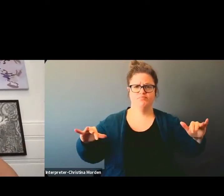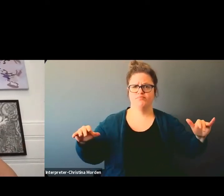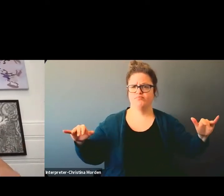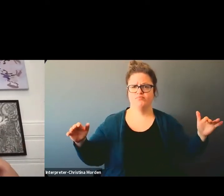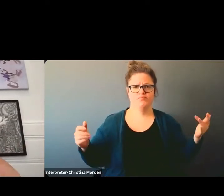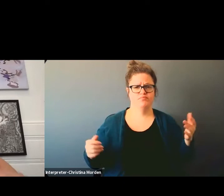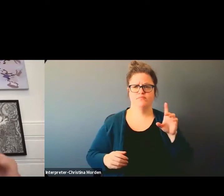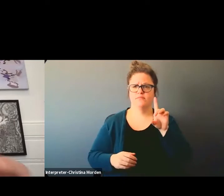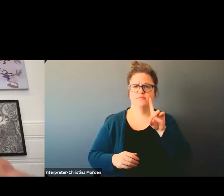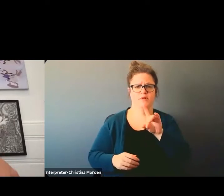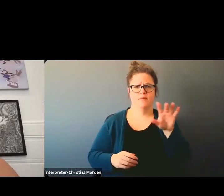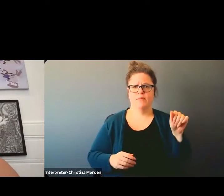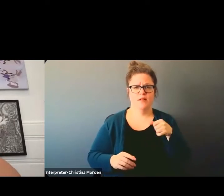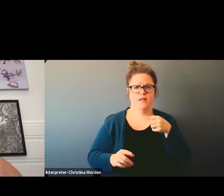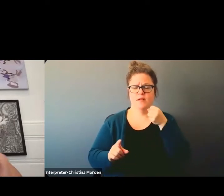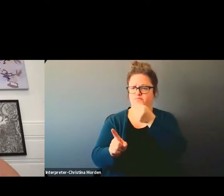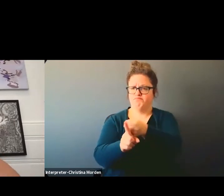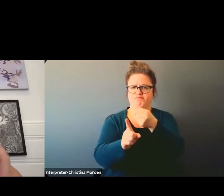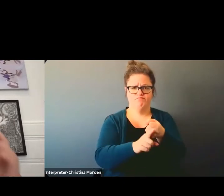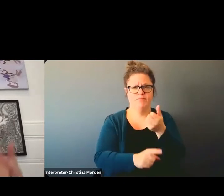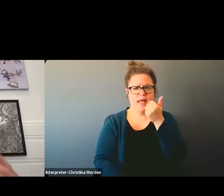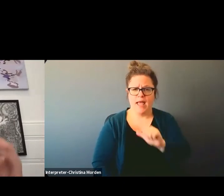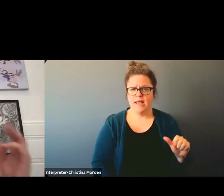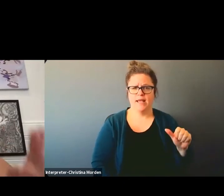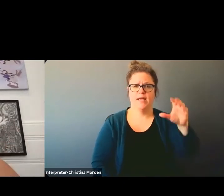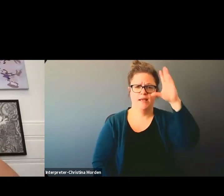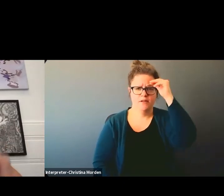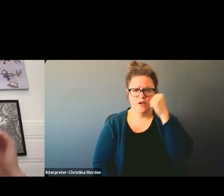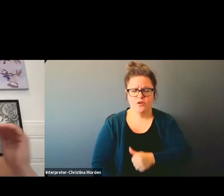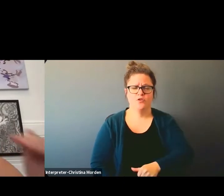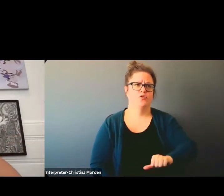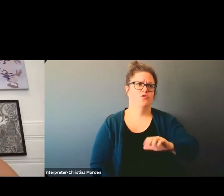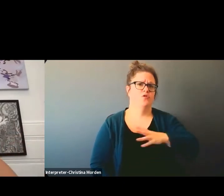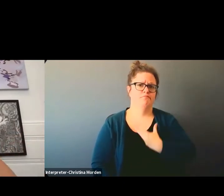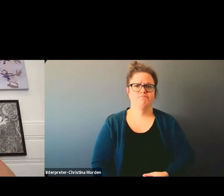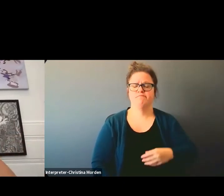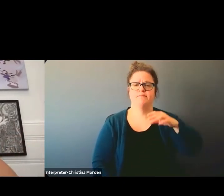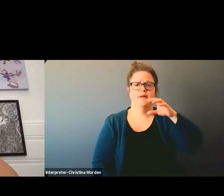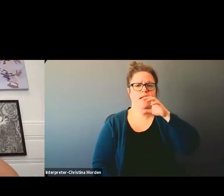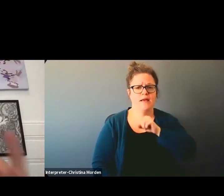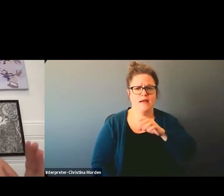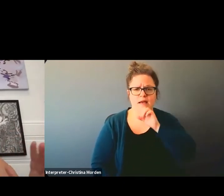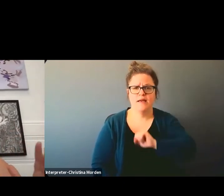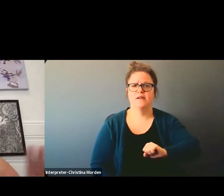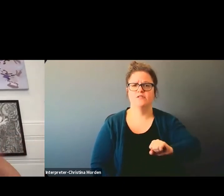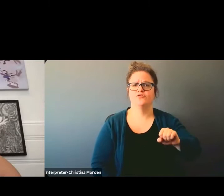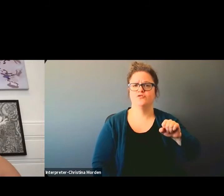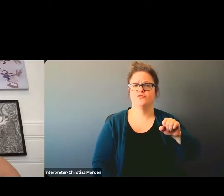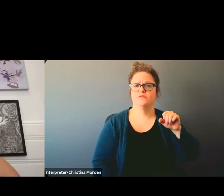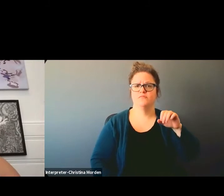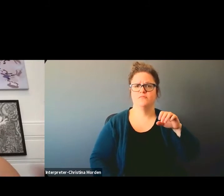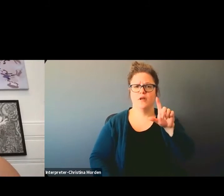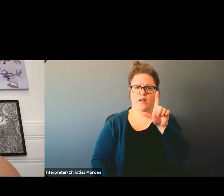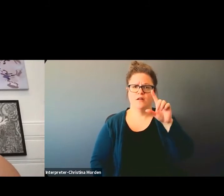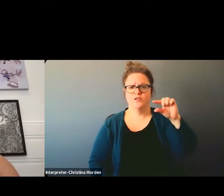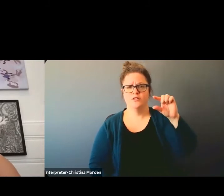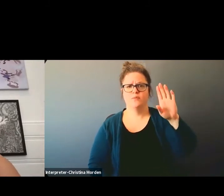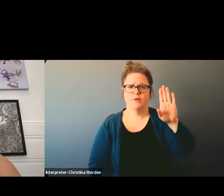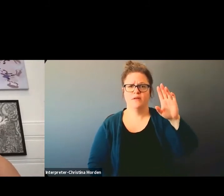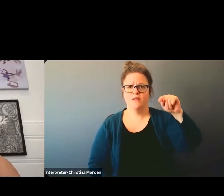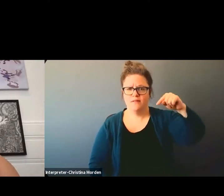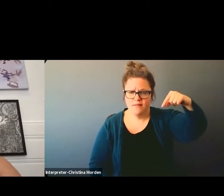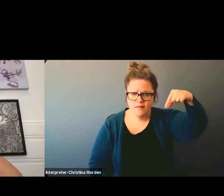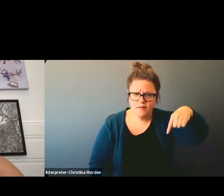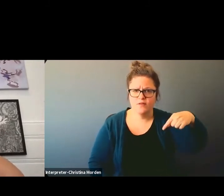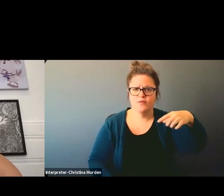touches every demographic, gender, age, race, sexual orientation, etc. And really, it